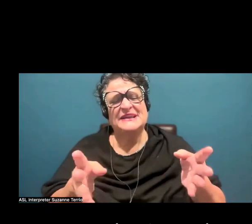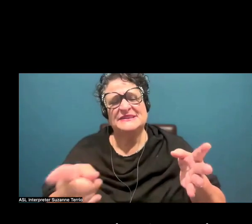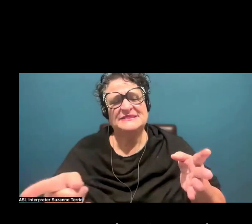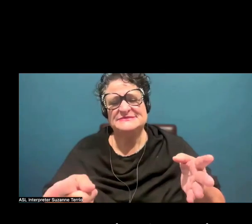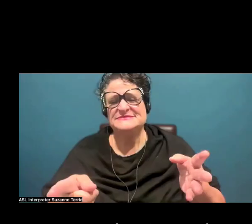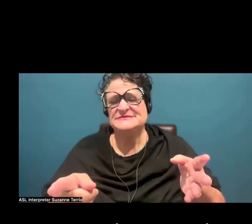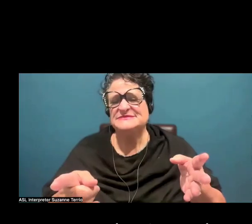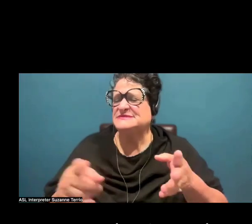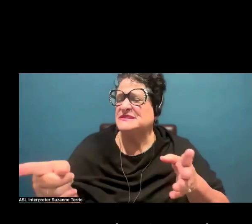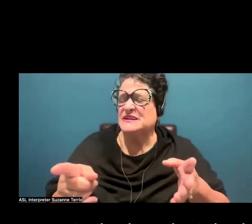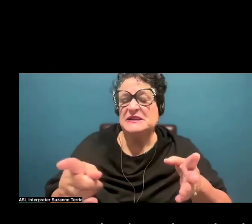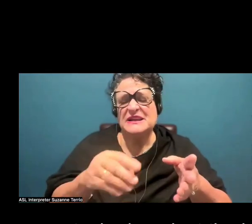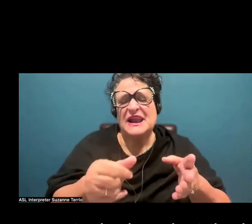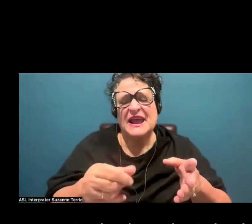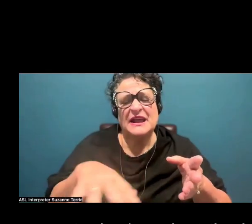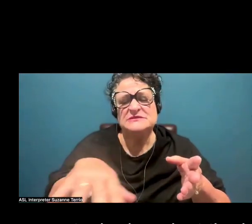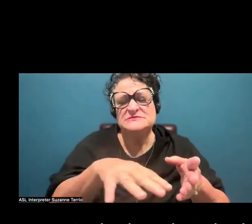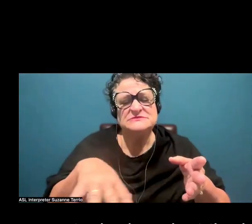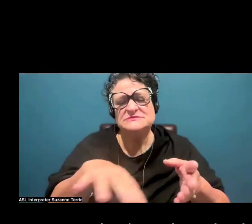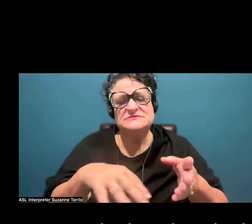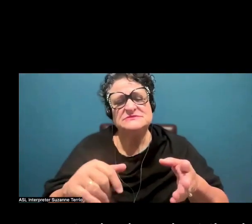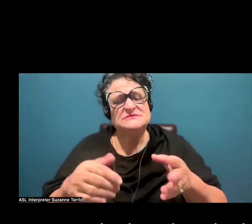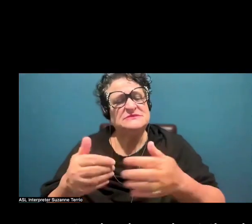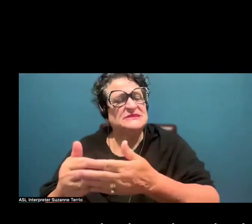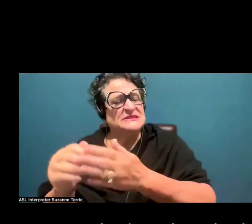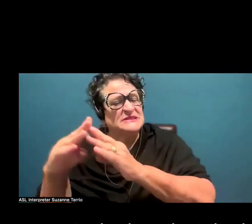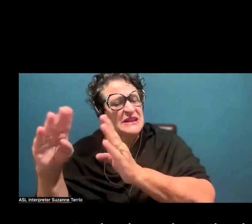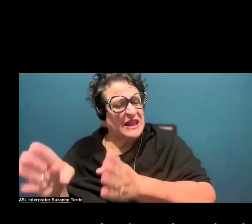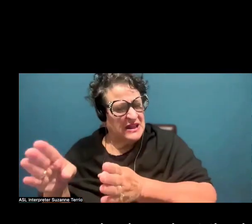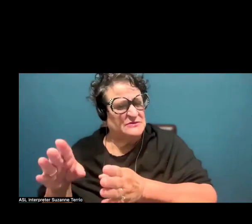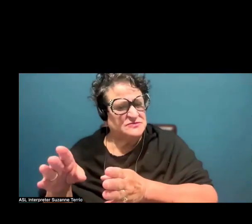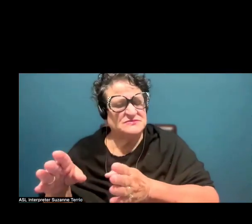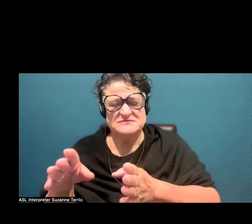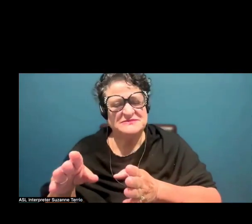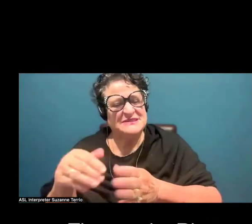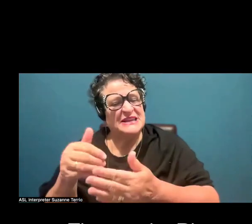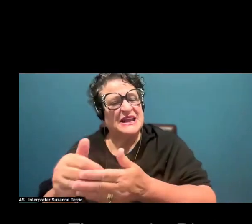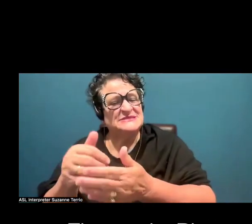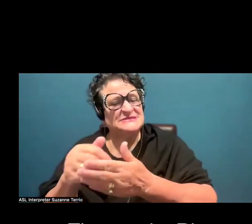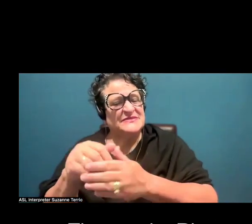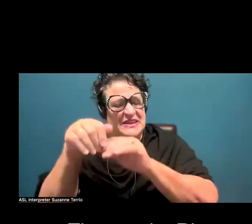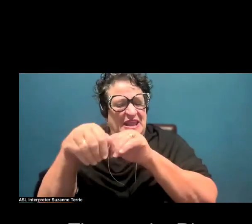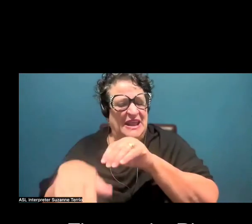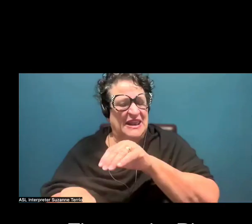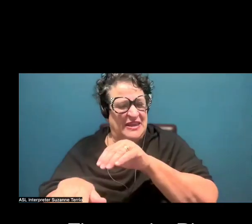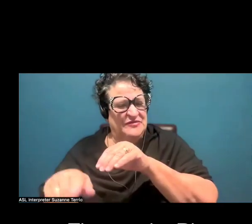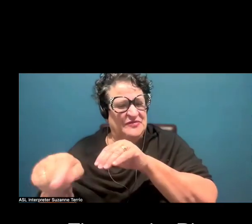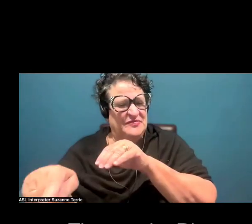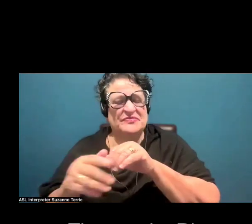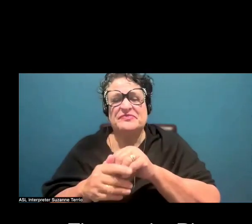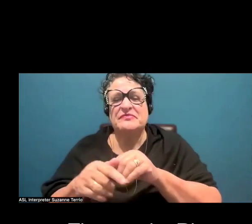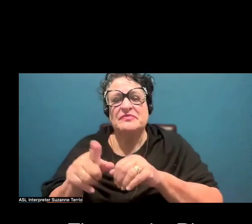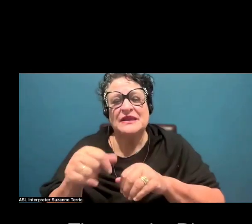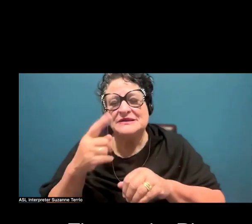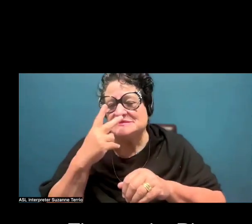around, enclosing a patch of land that was tucked against the house, between it and the edge of the cliff. The way in, Rhea could see, was a